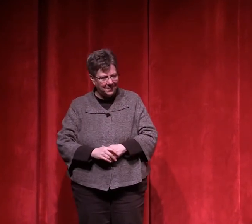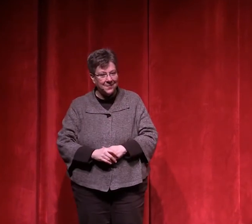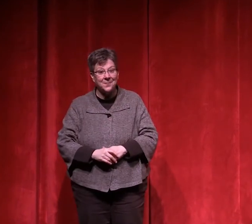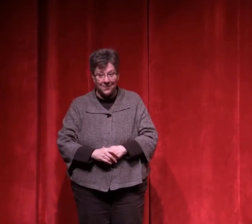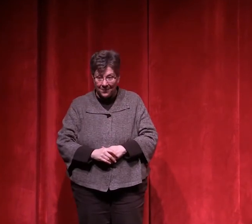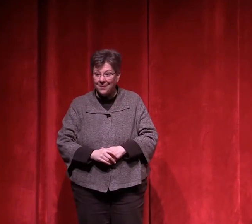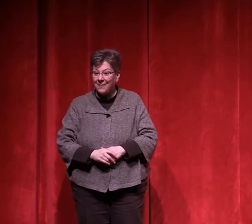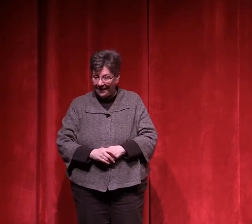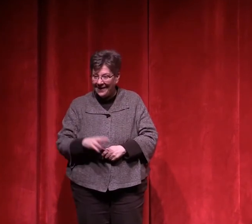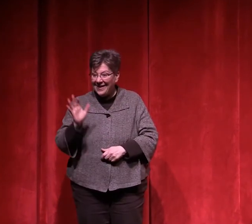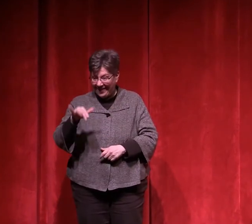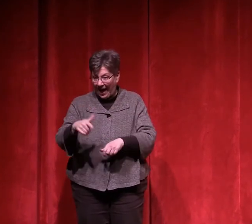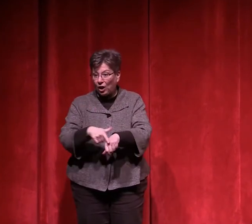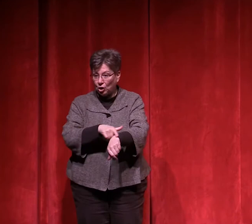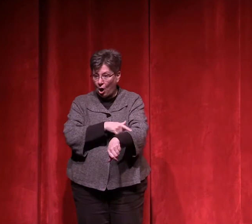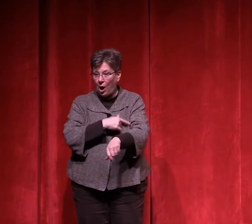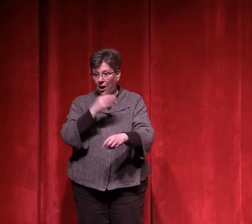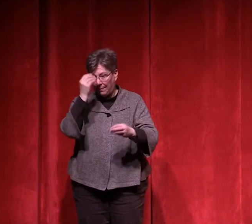Mm-hmm. It took that long.